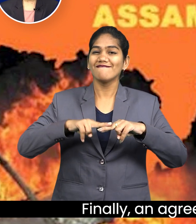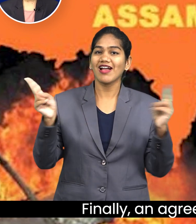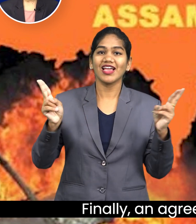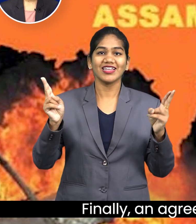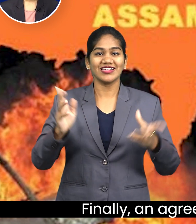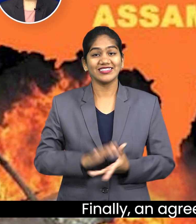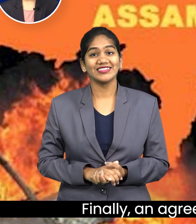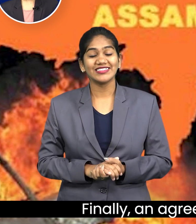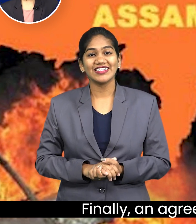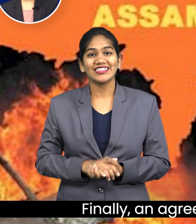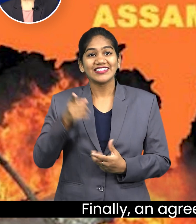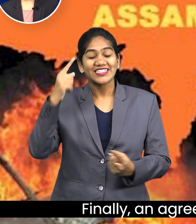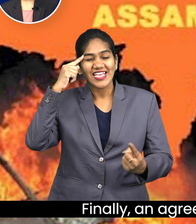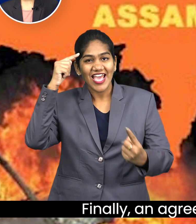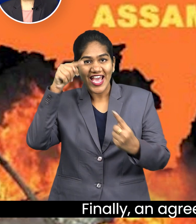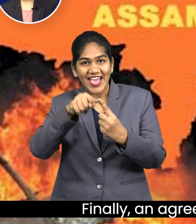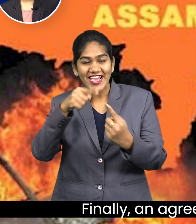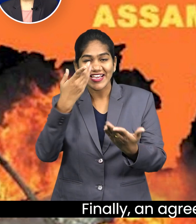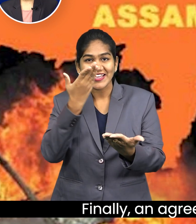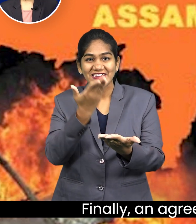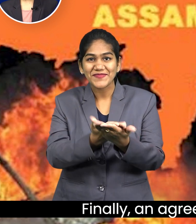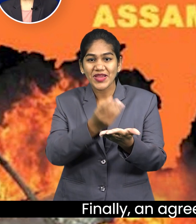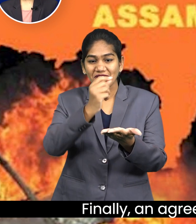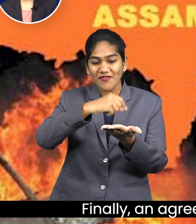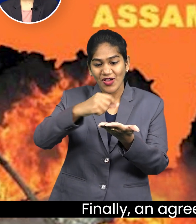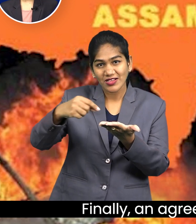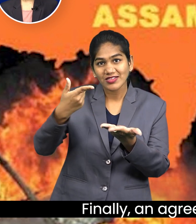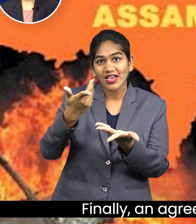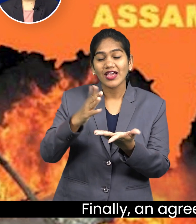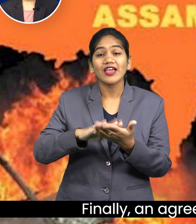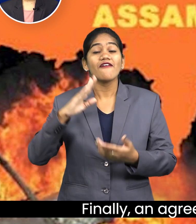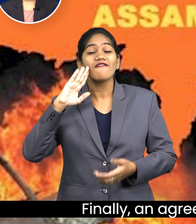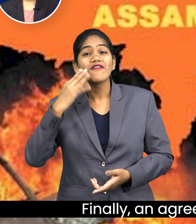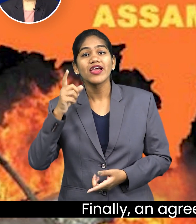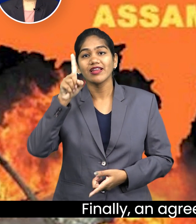Finally, an agreement was signed in 1984.